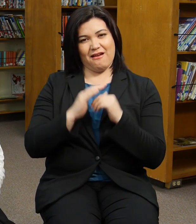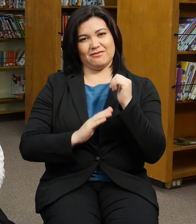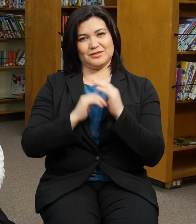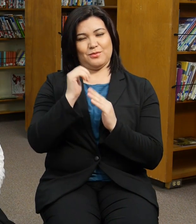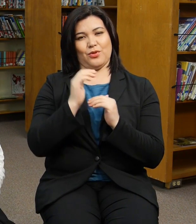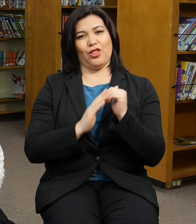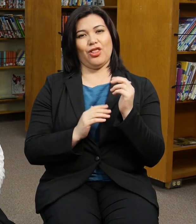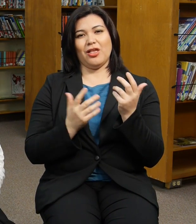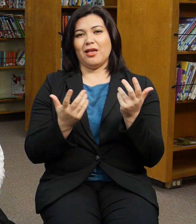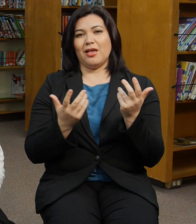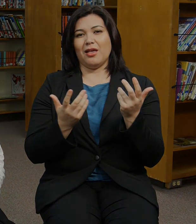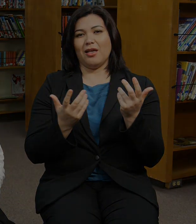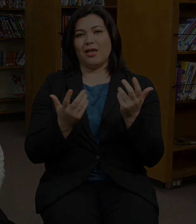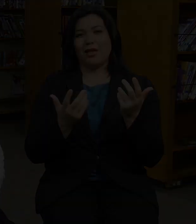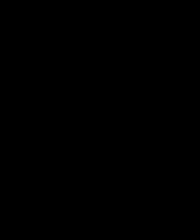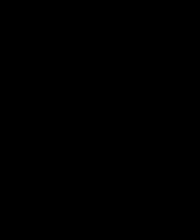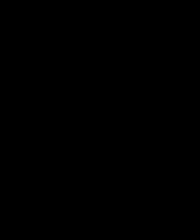I